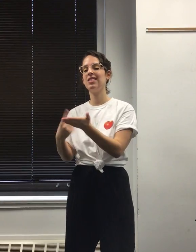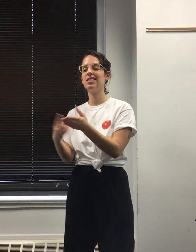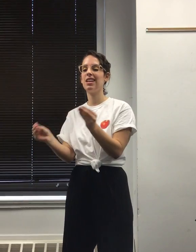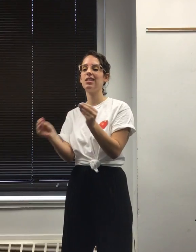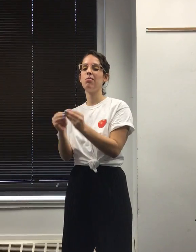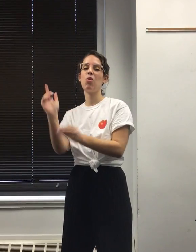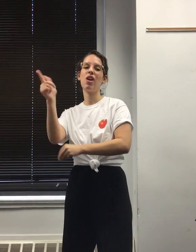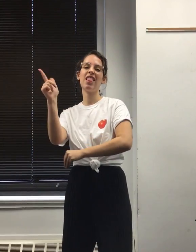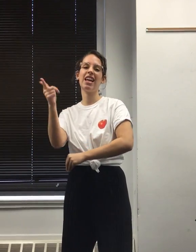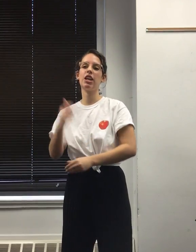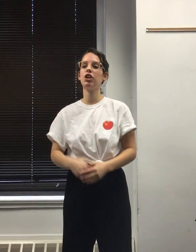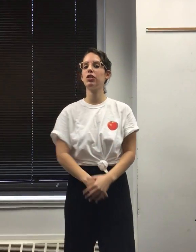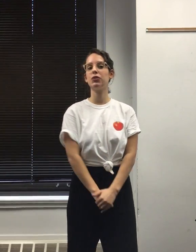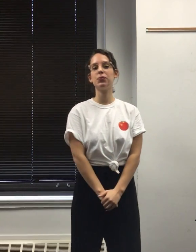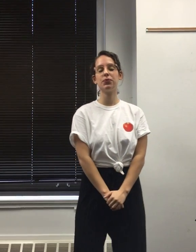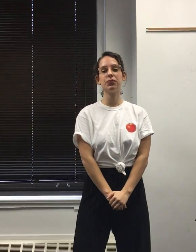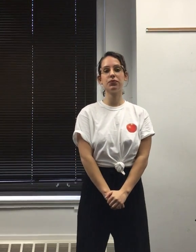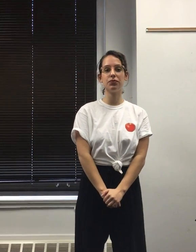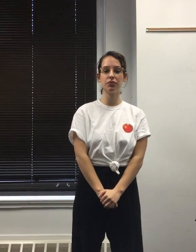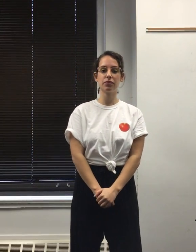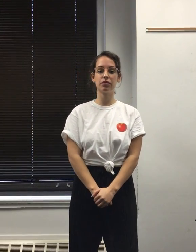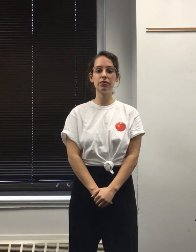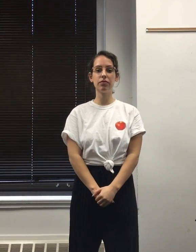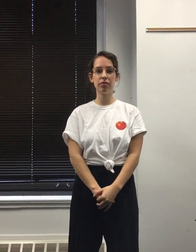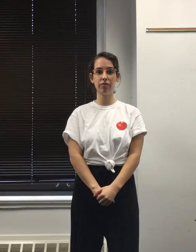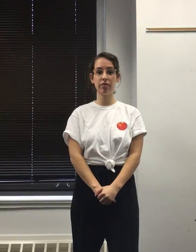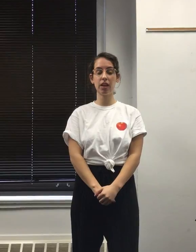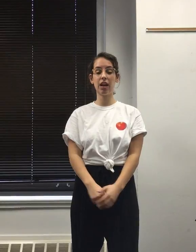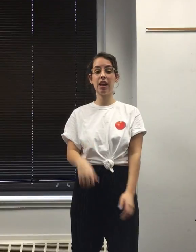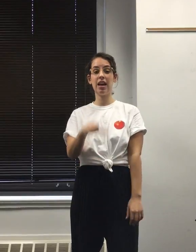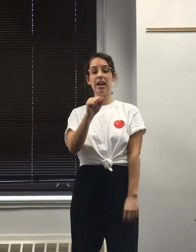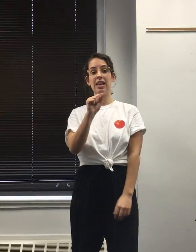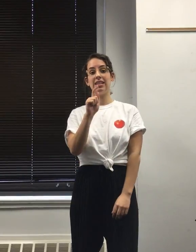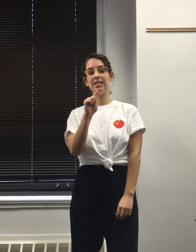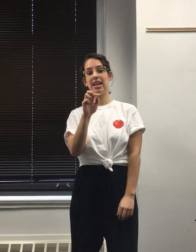bit. Next one. Eye contact, I would ask you. Saturated.